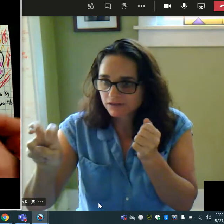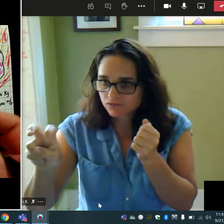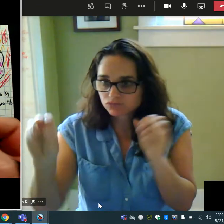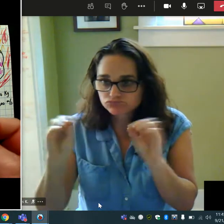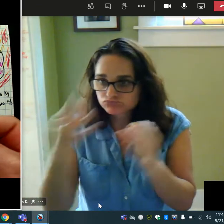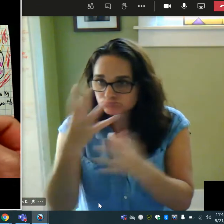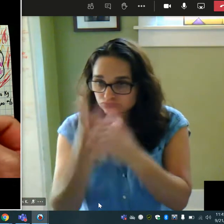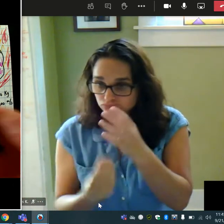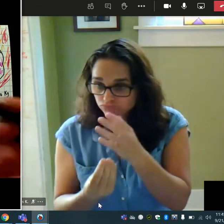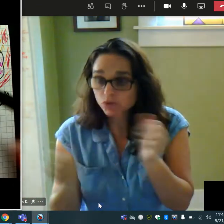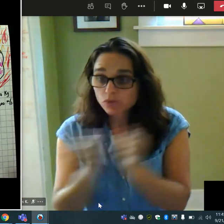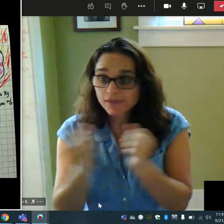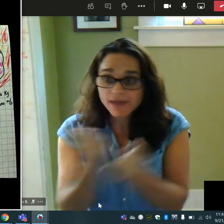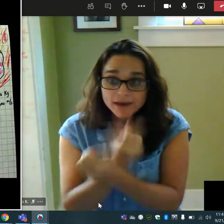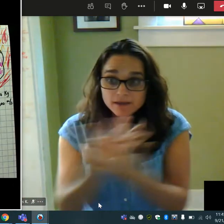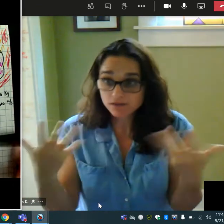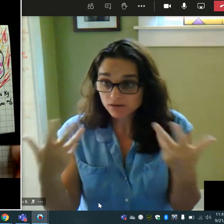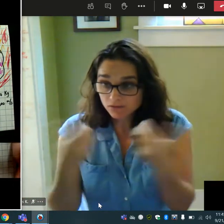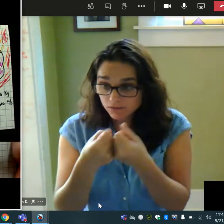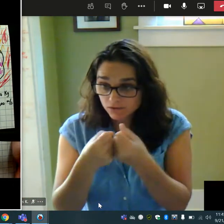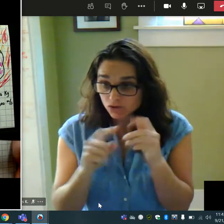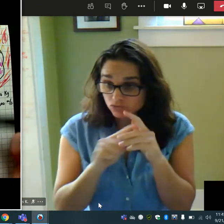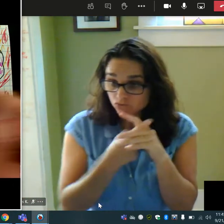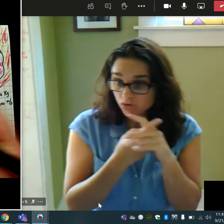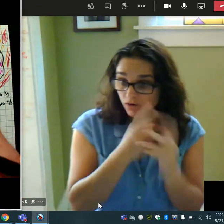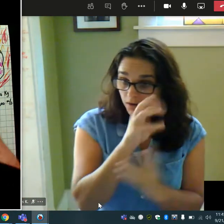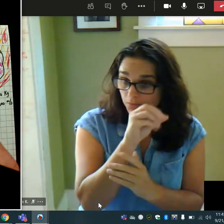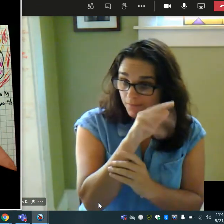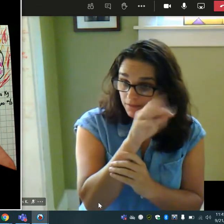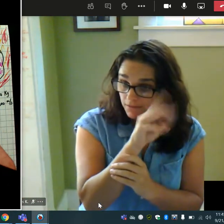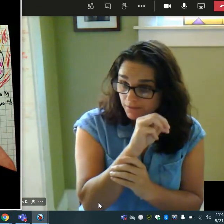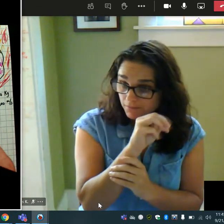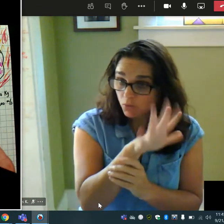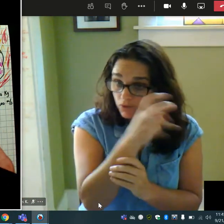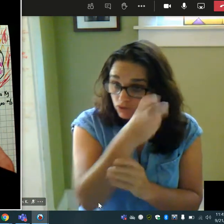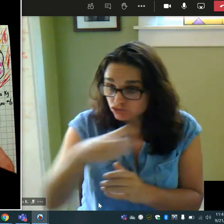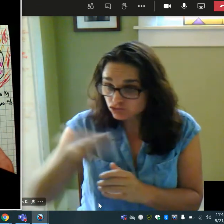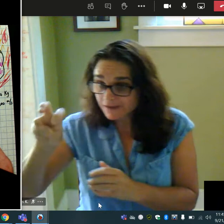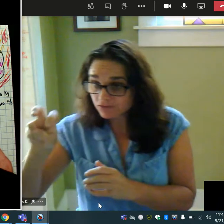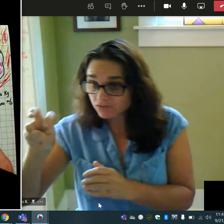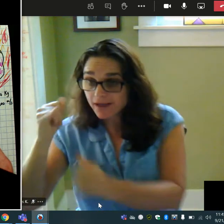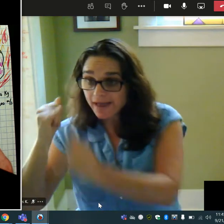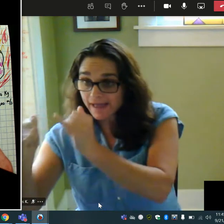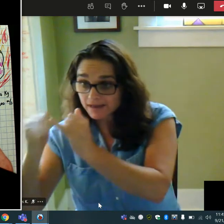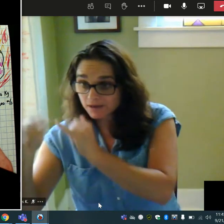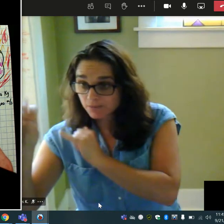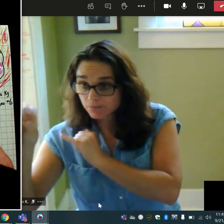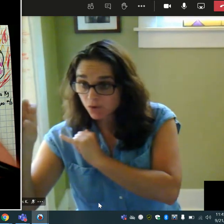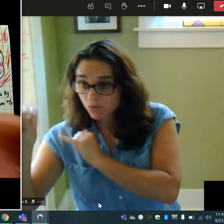starting momentum will always be the same as our ending momentum. It's transferred from one object to another.